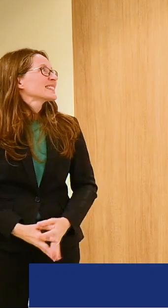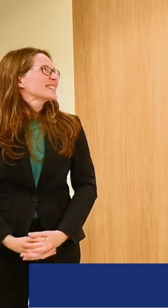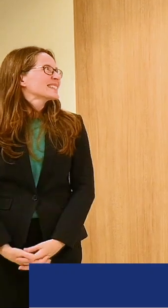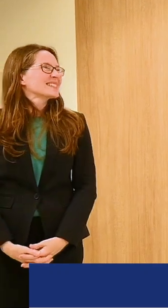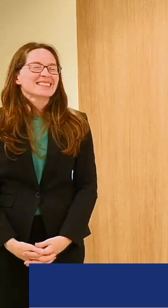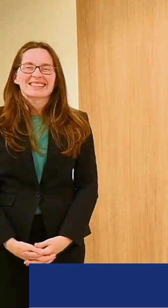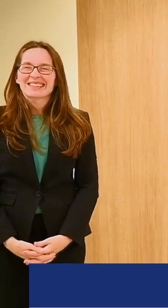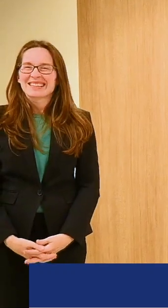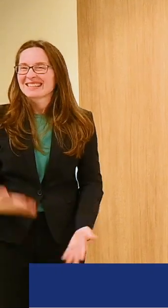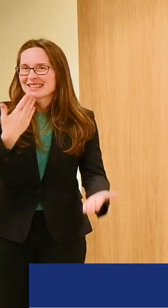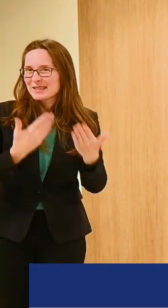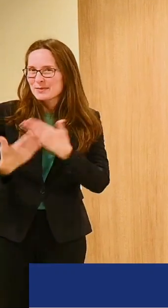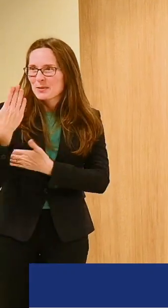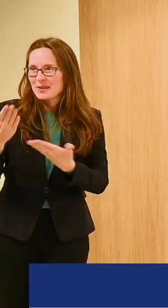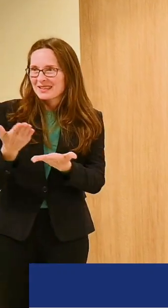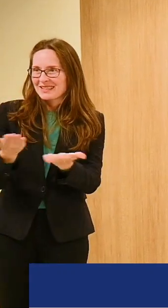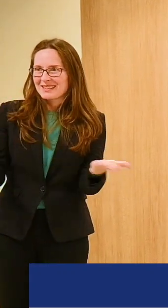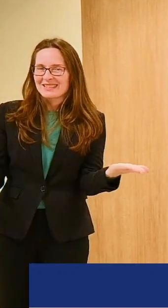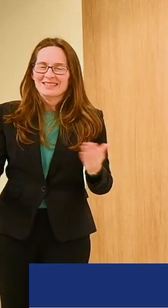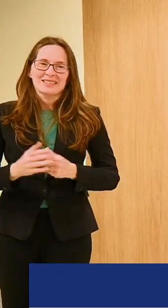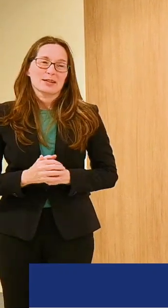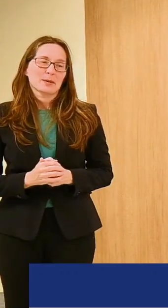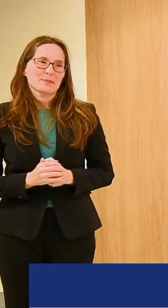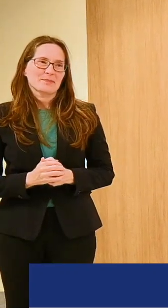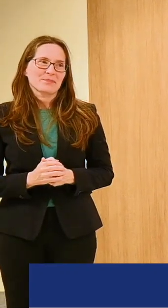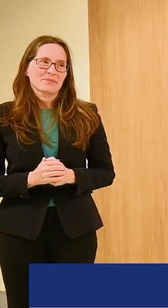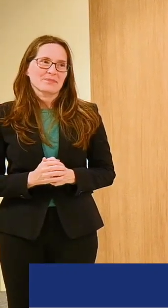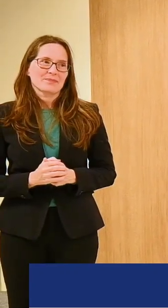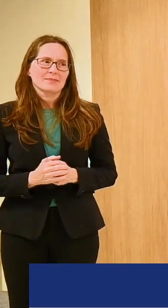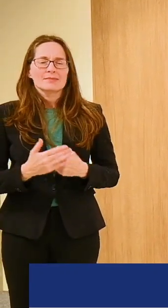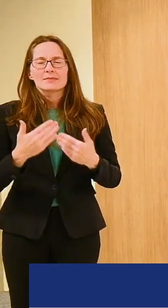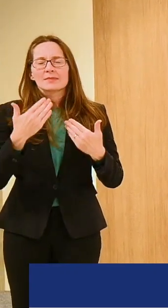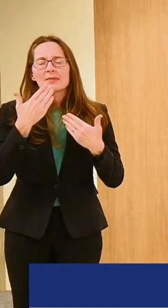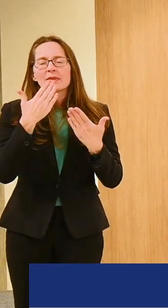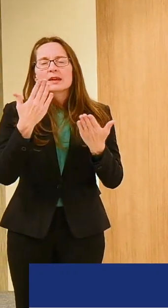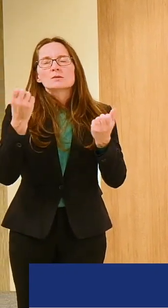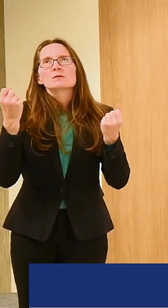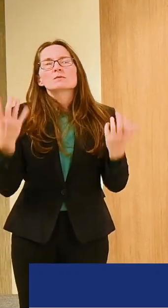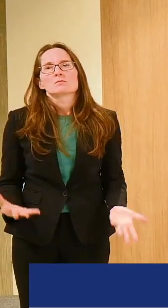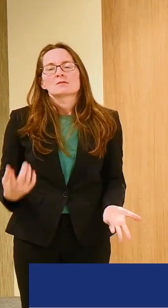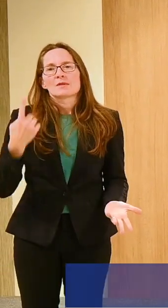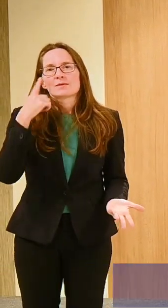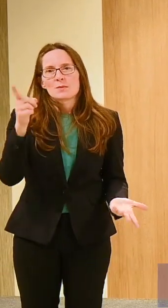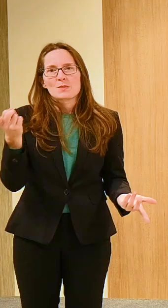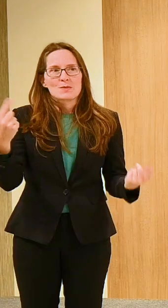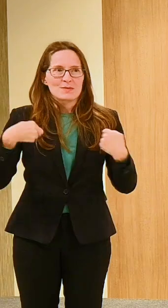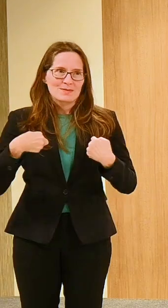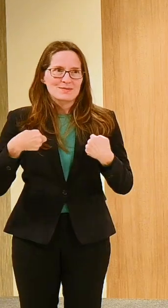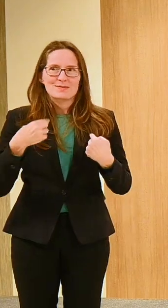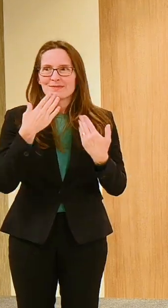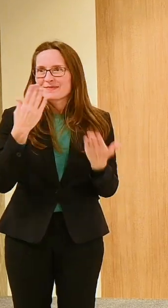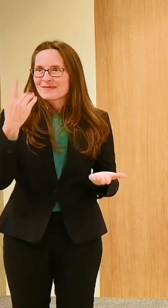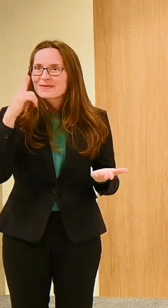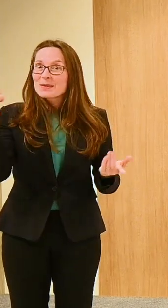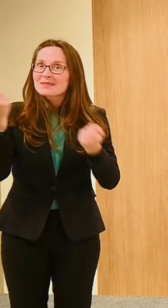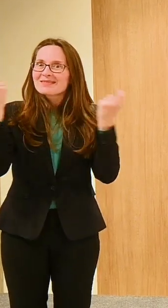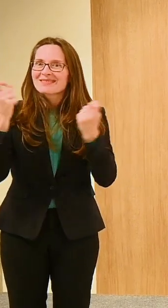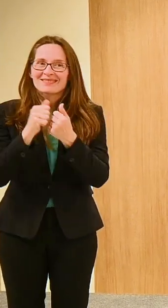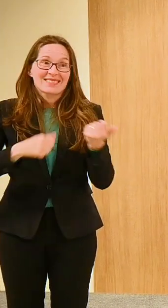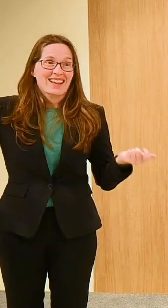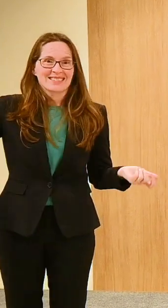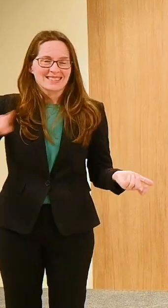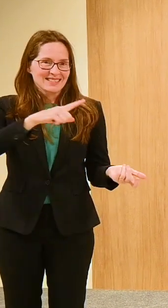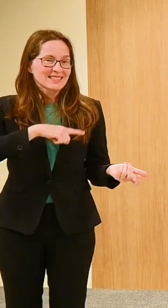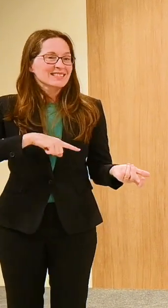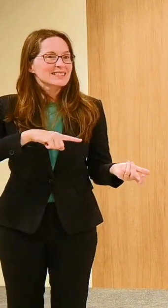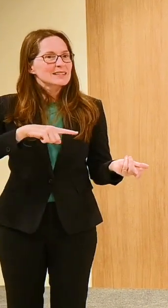Good morning, everyone. Good morning, everyone. Thank you so much for being here. Thank you for joining with us and celebrating in the opening of